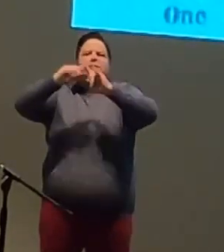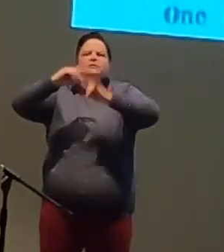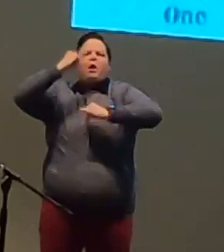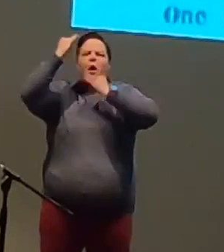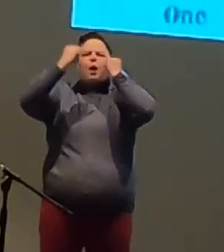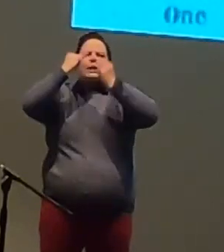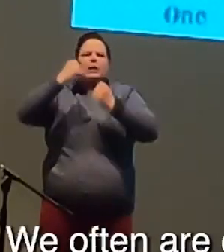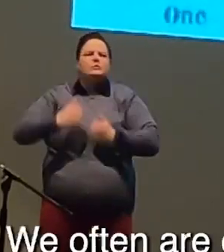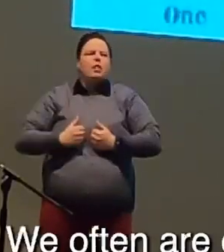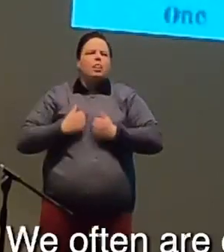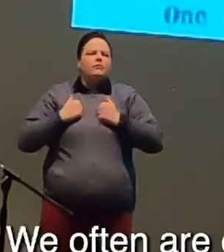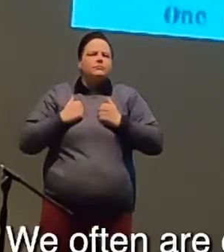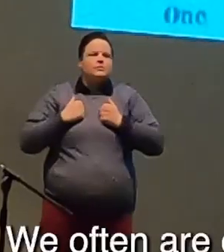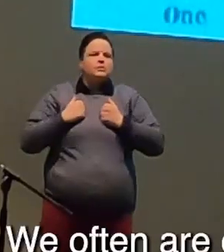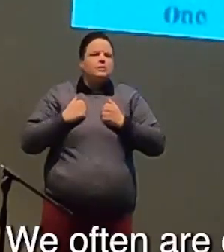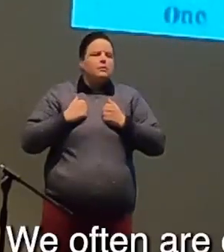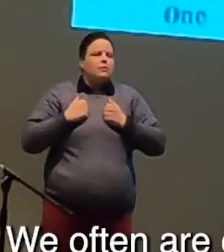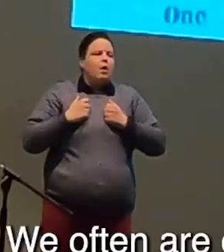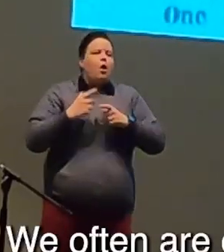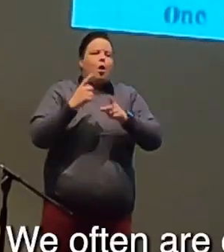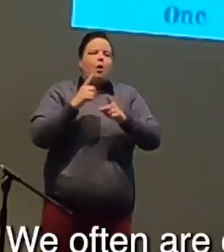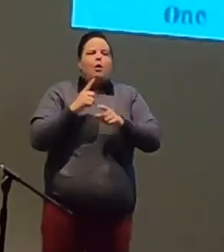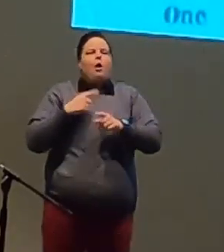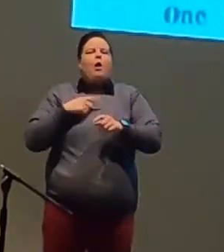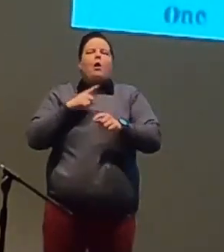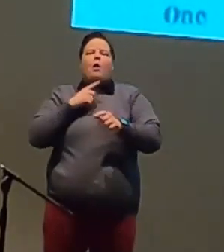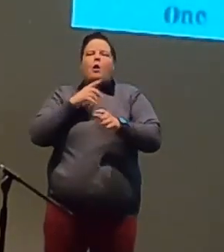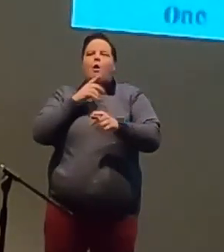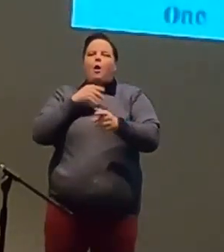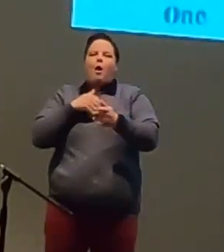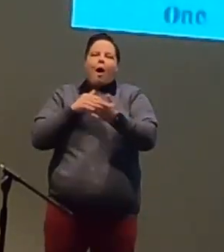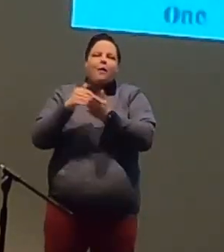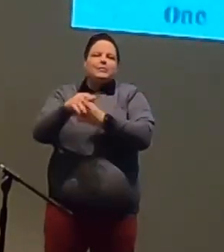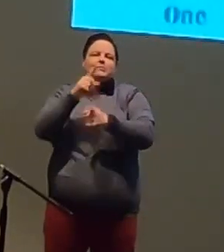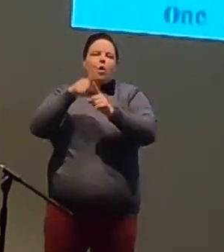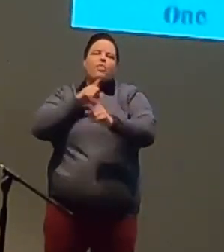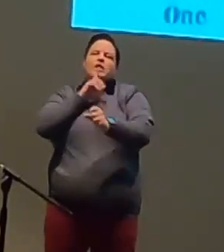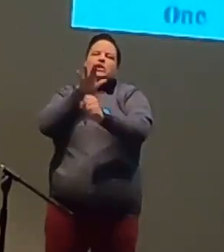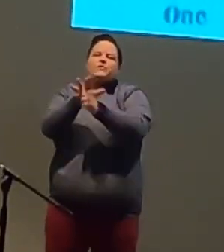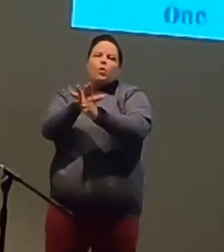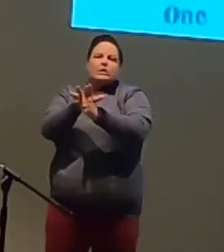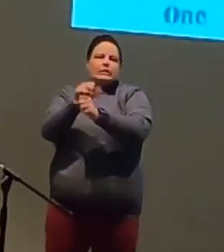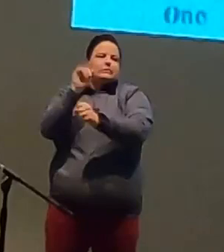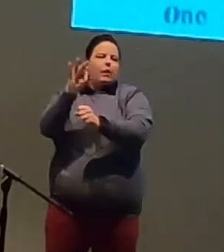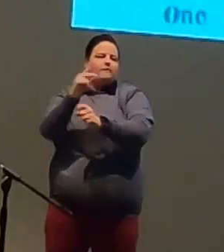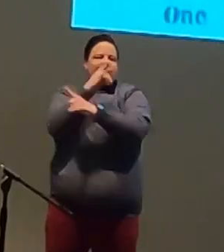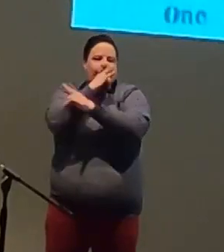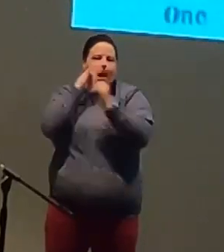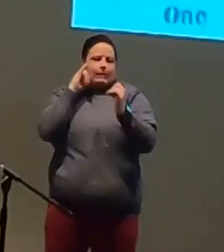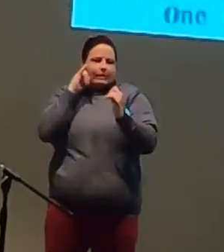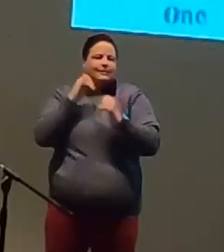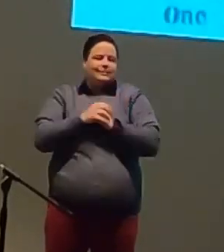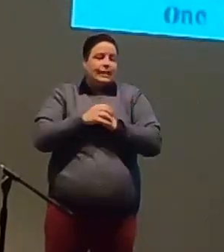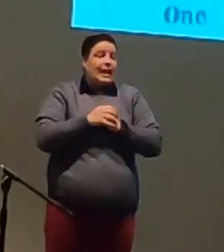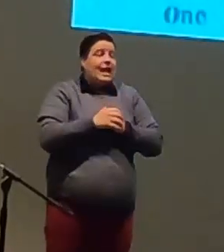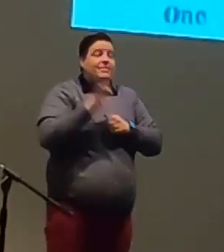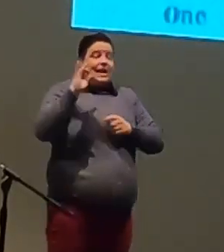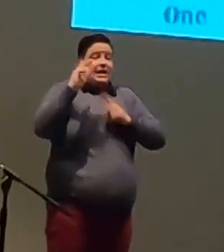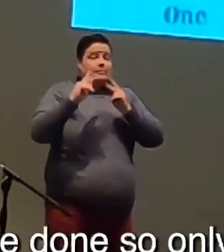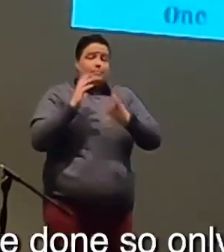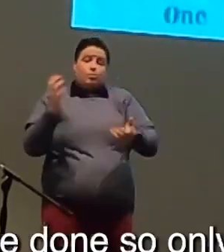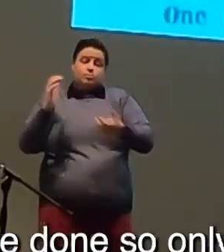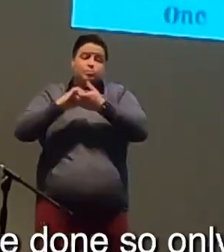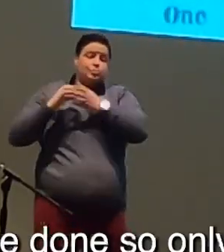of life. We often are called devotees of the ugly. The author then states that the 8 who have banded